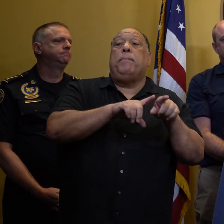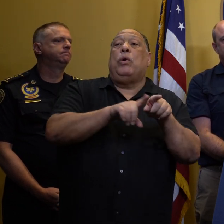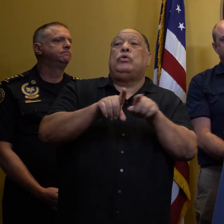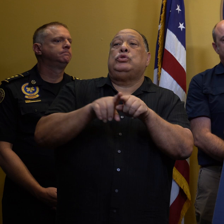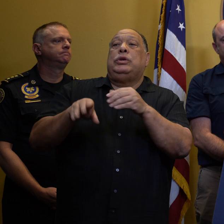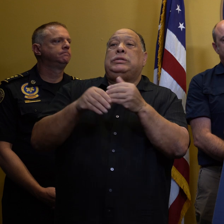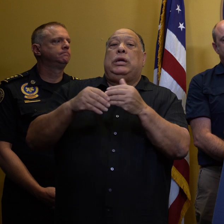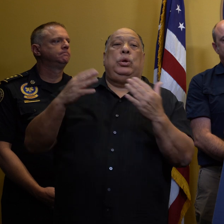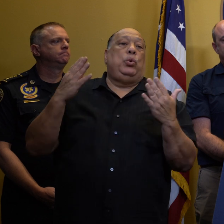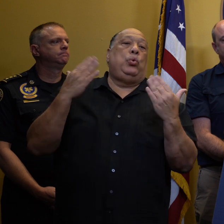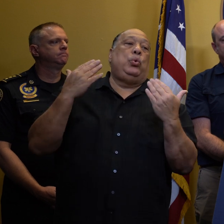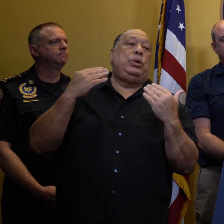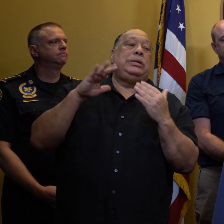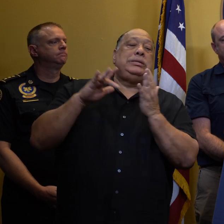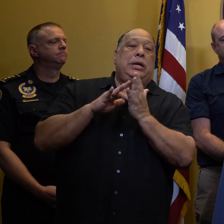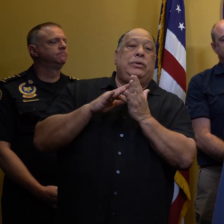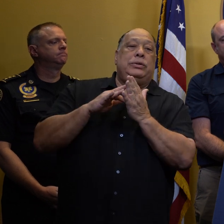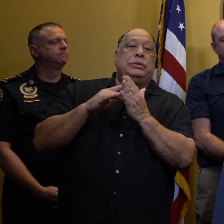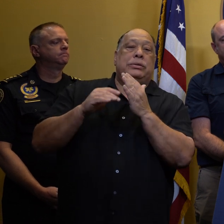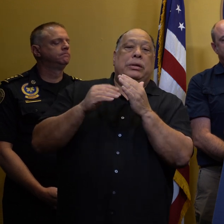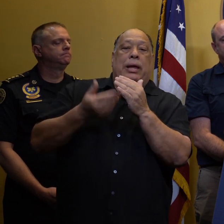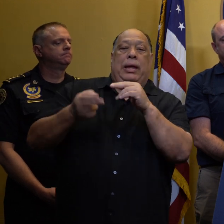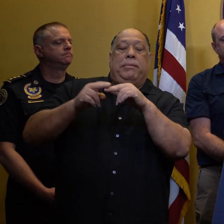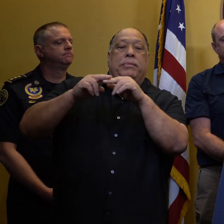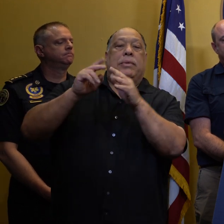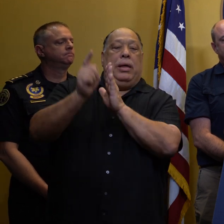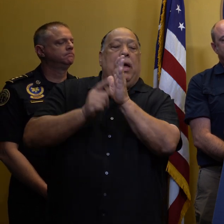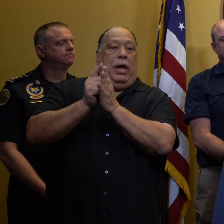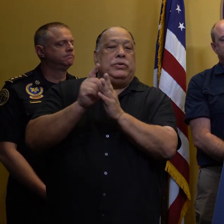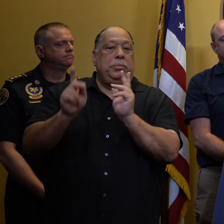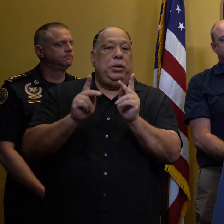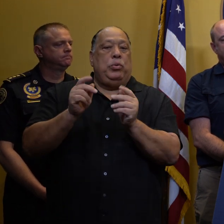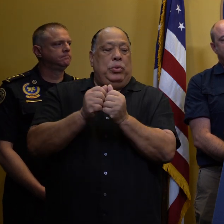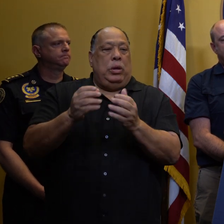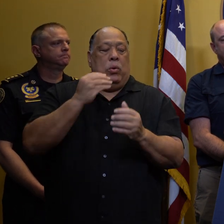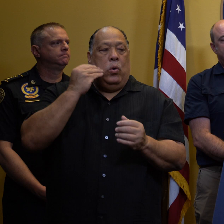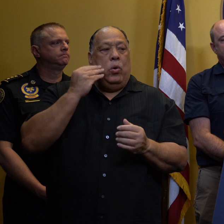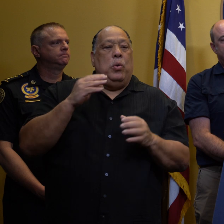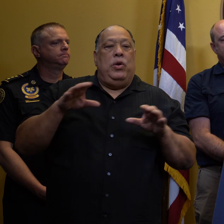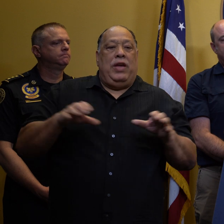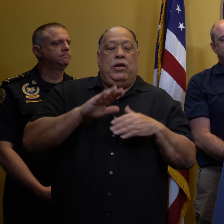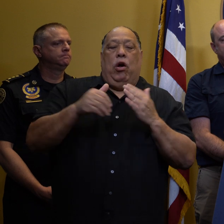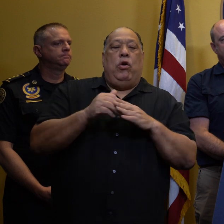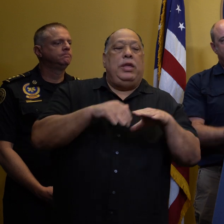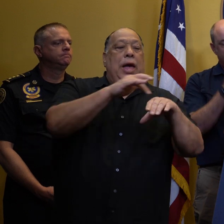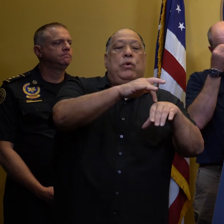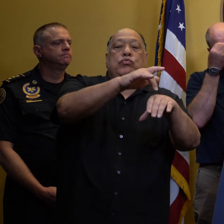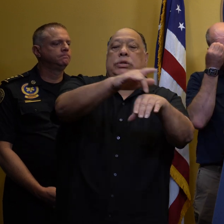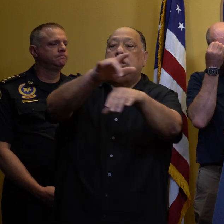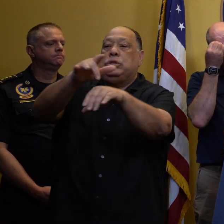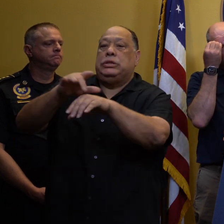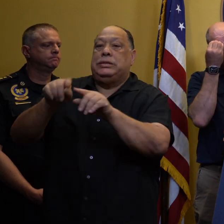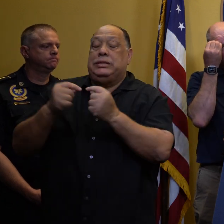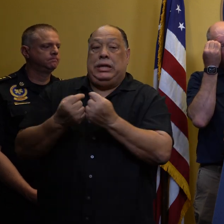extended cooling centers and hours to those individuals as well. And we have also activated all the outreach teams. We will be out